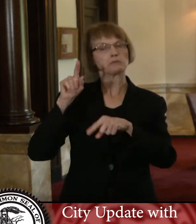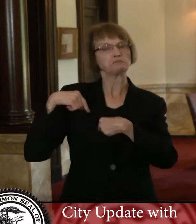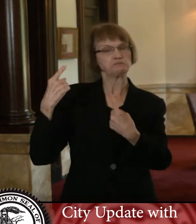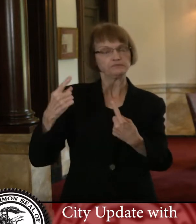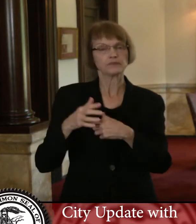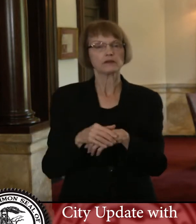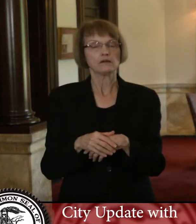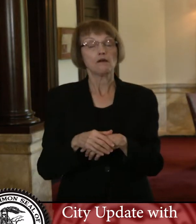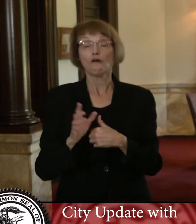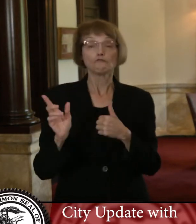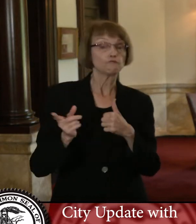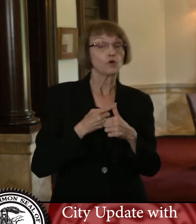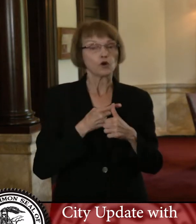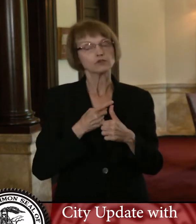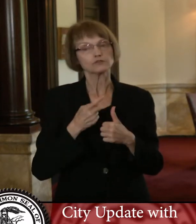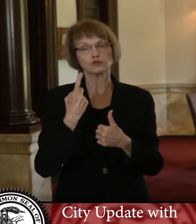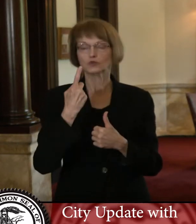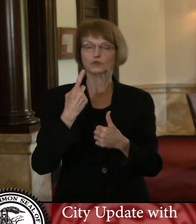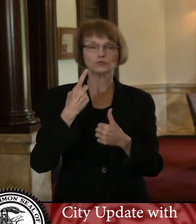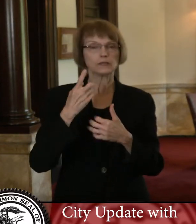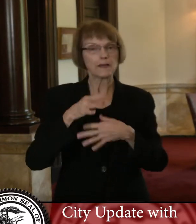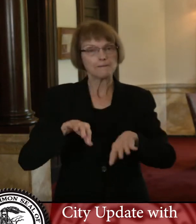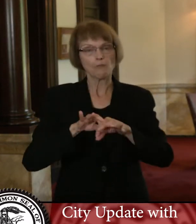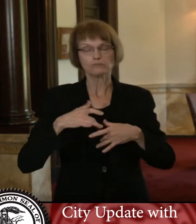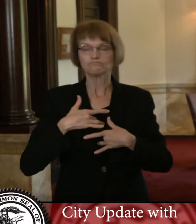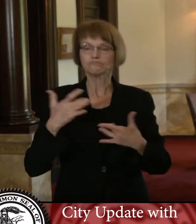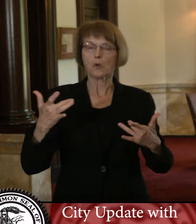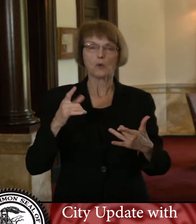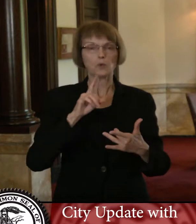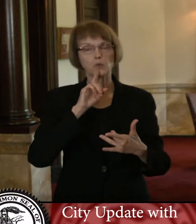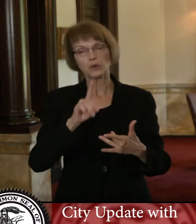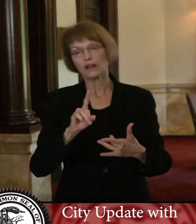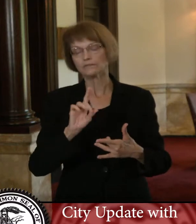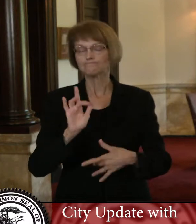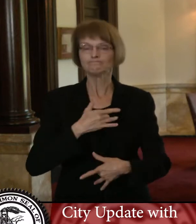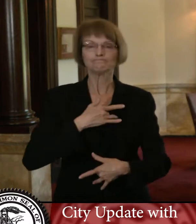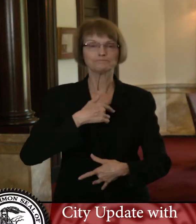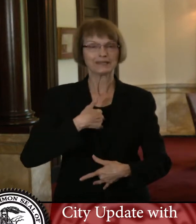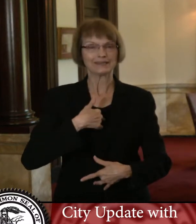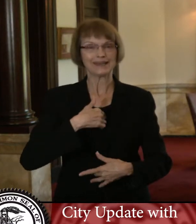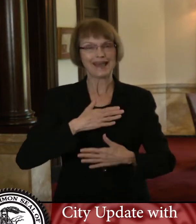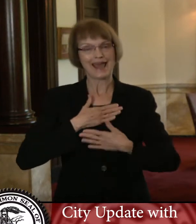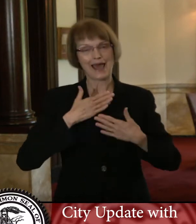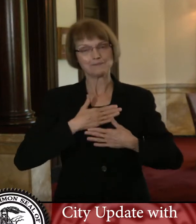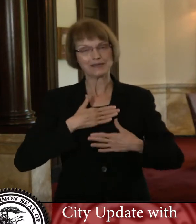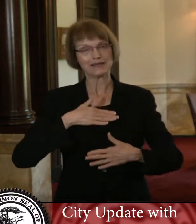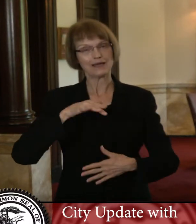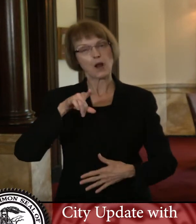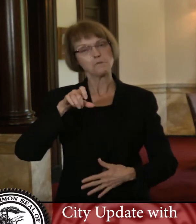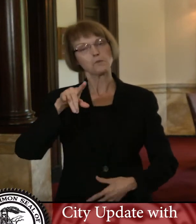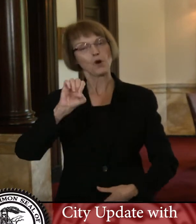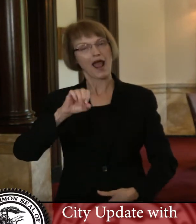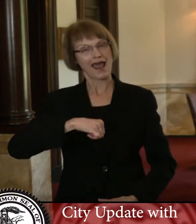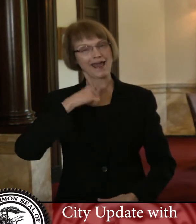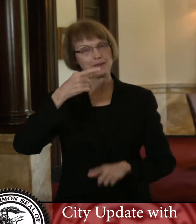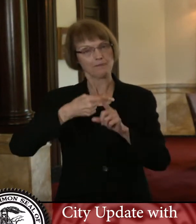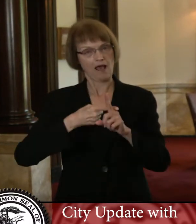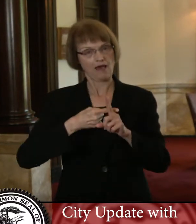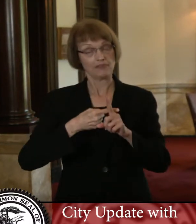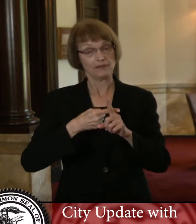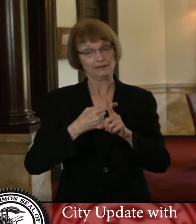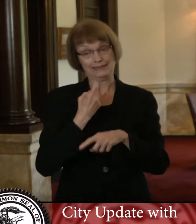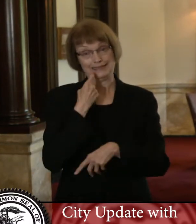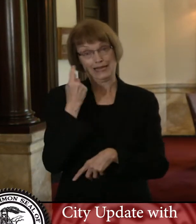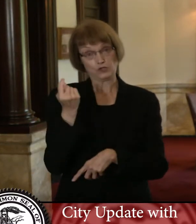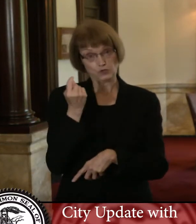acknowledge two very important occasions that are near and dear to my heart. First, Happy Pride Month. On Tuesday, I